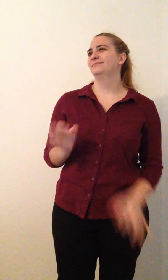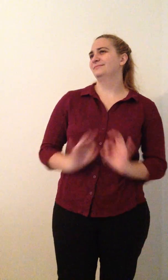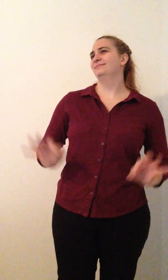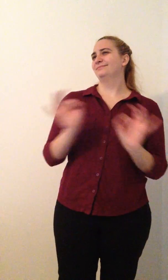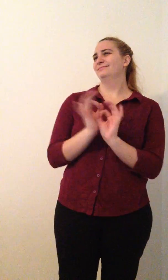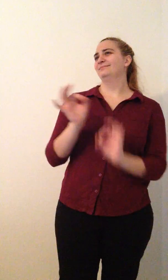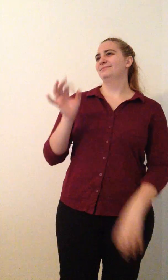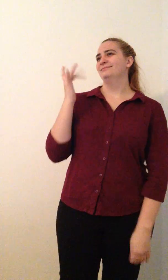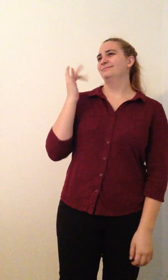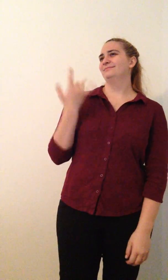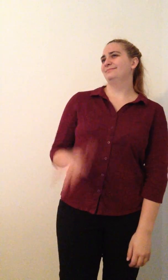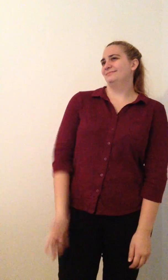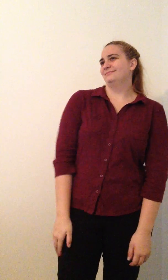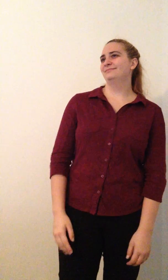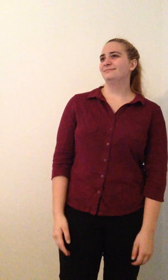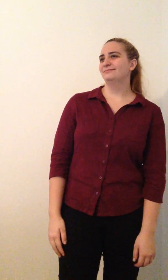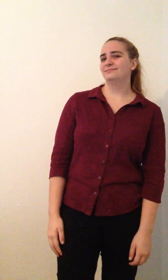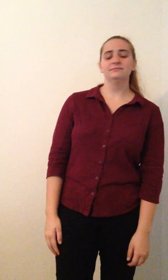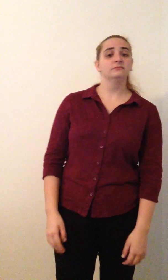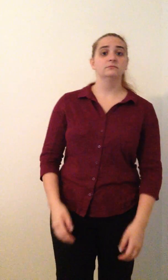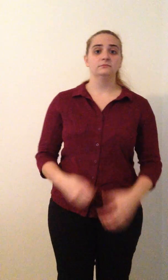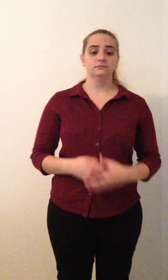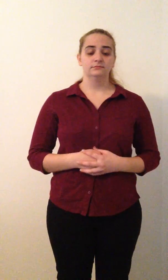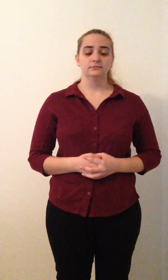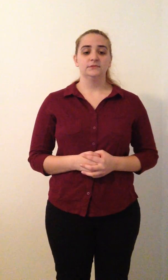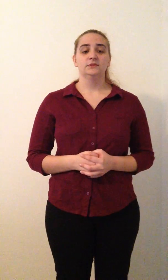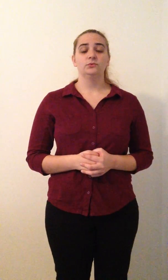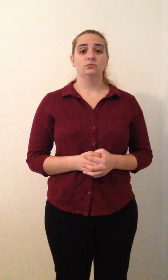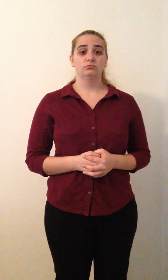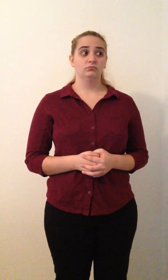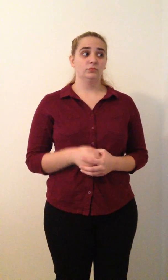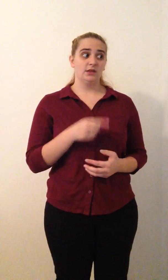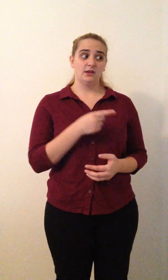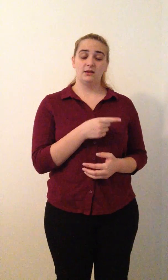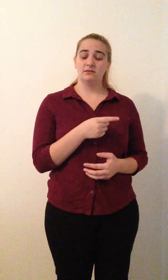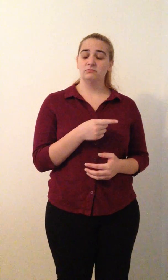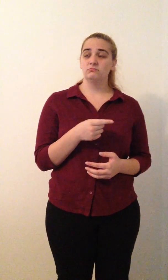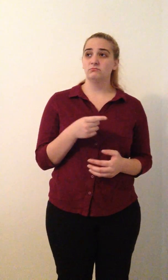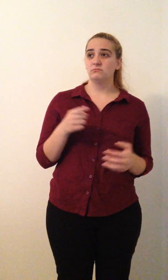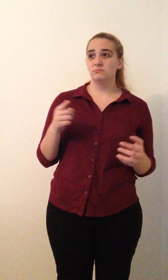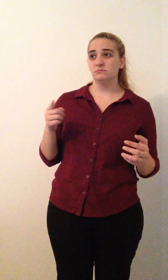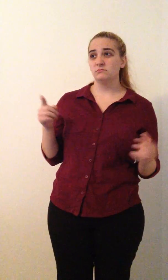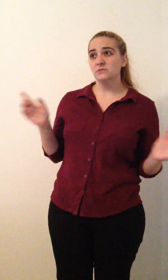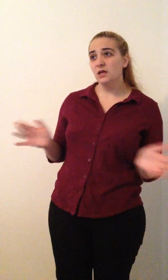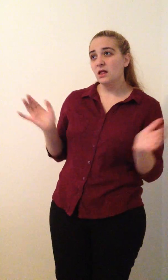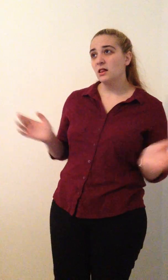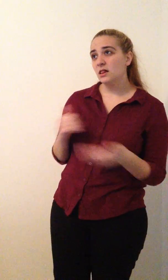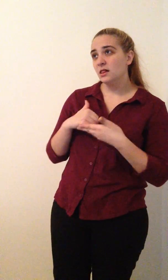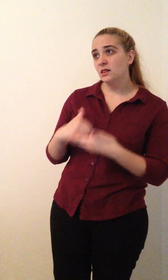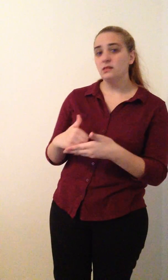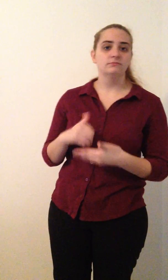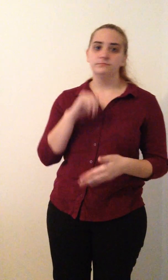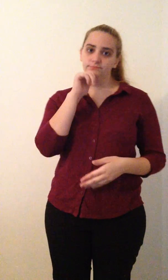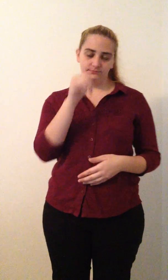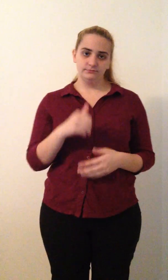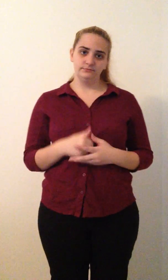needs and desires. So they're not going to do it for yours. They don't pay attention to what makes them